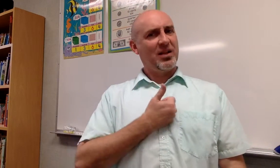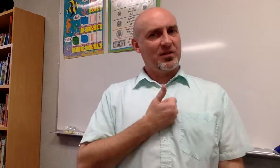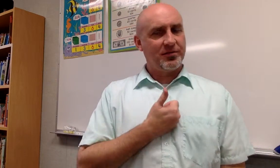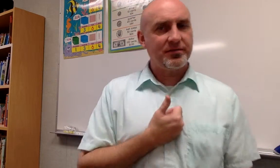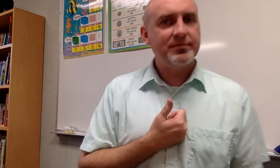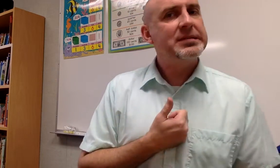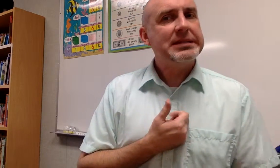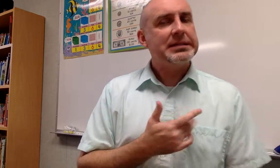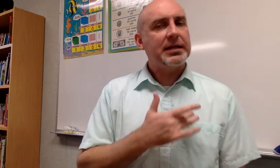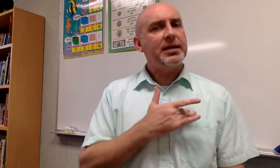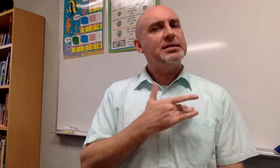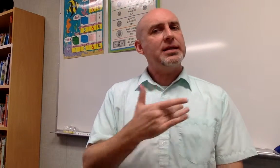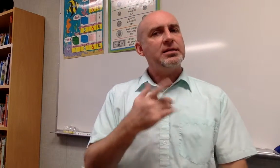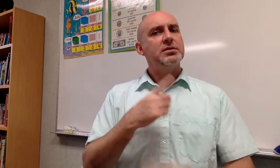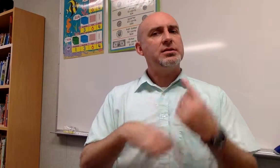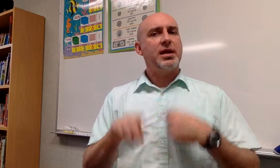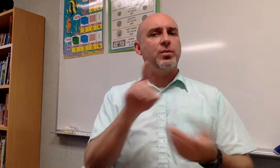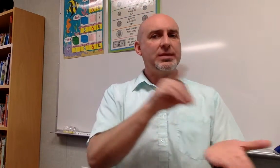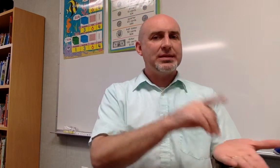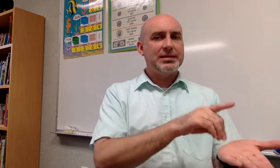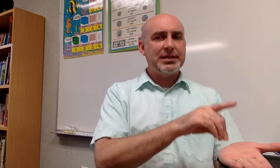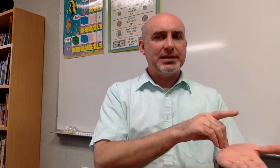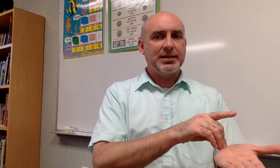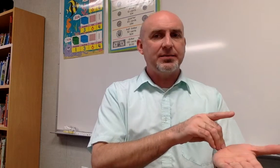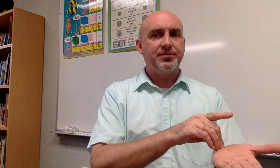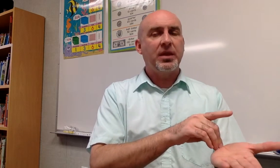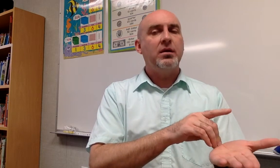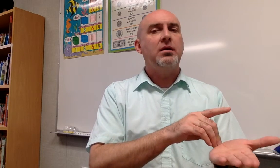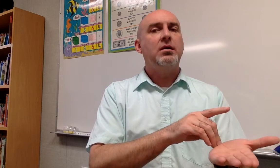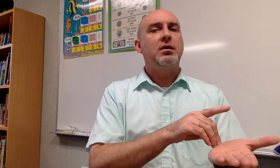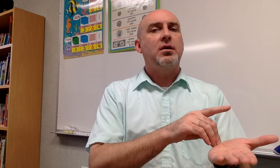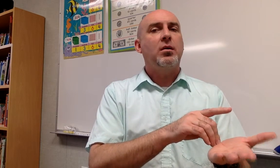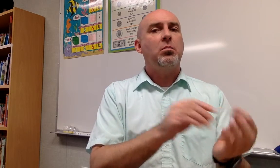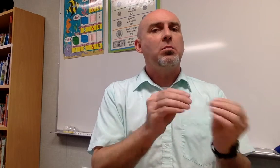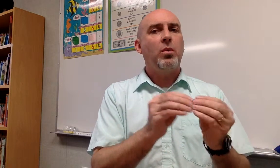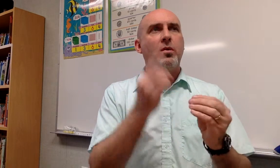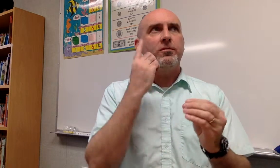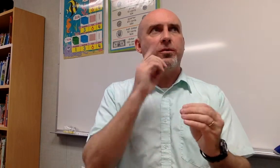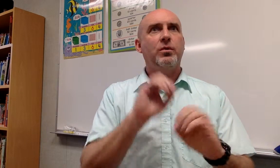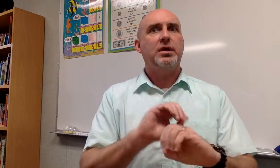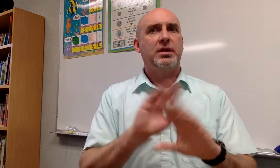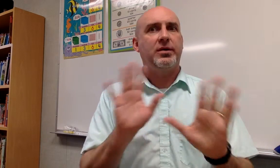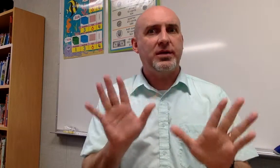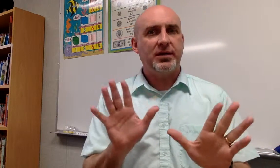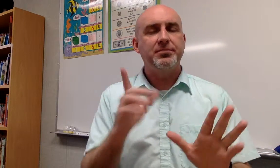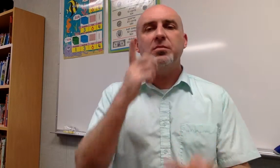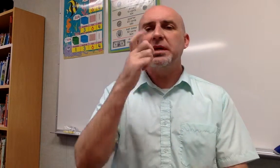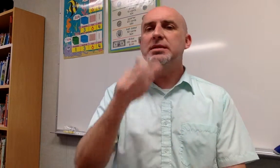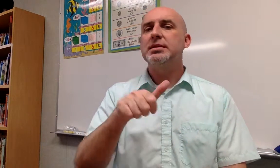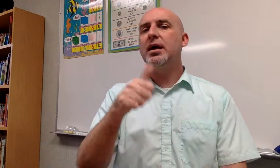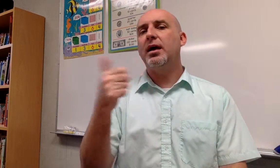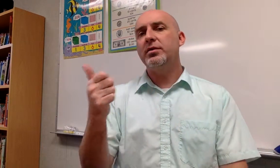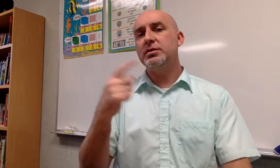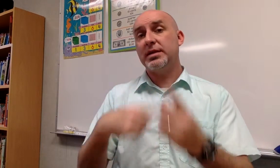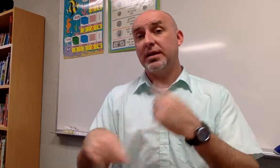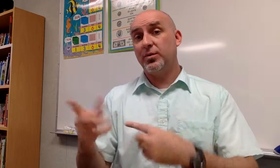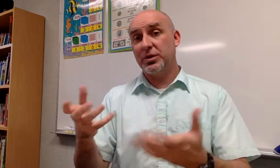Myself, I think I tend to sign with the D more for clarity, because the other sign I want to